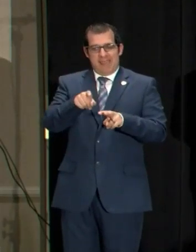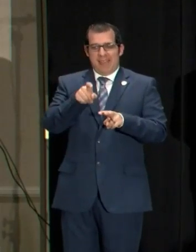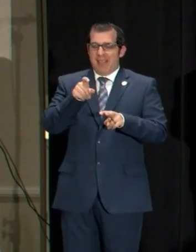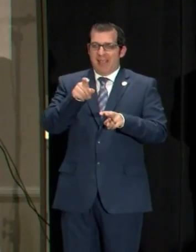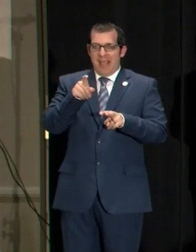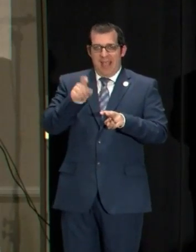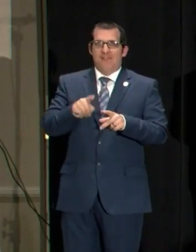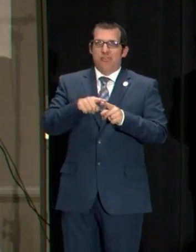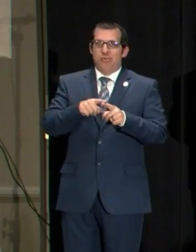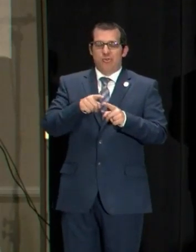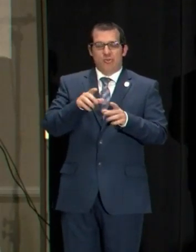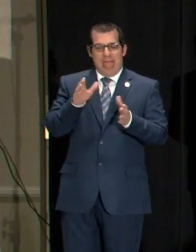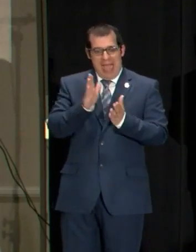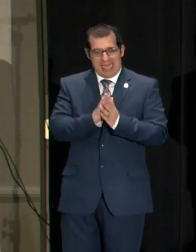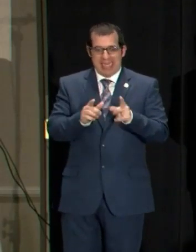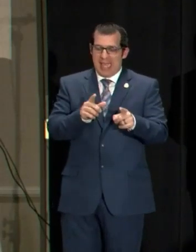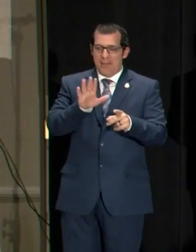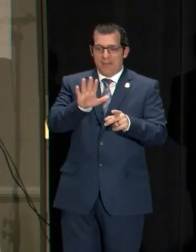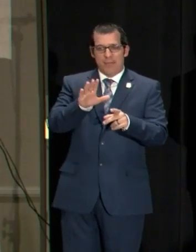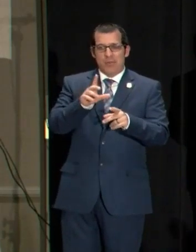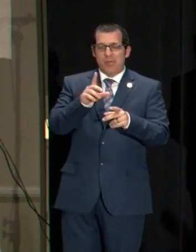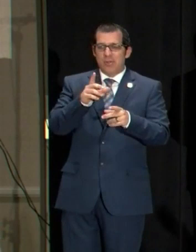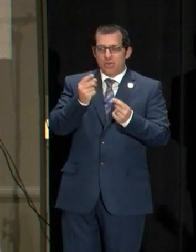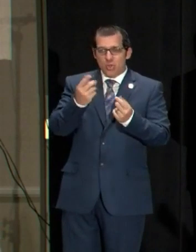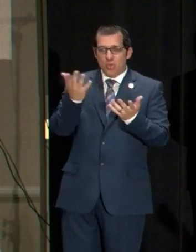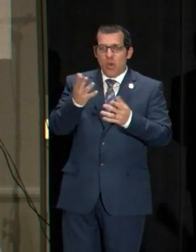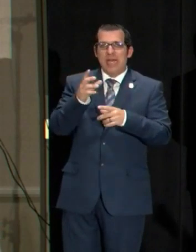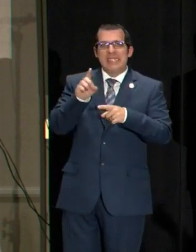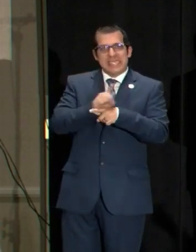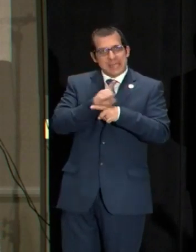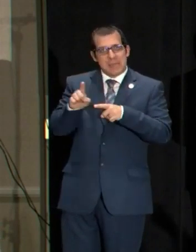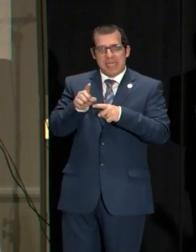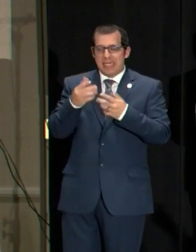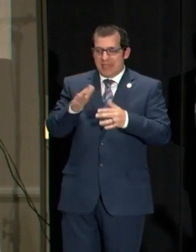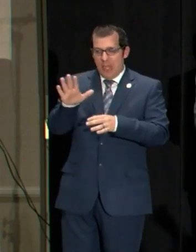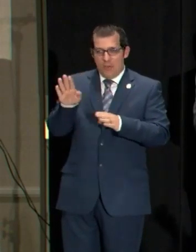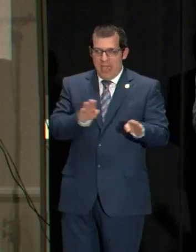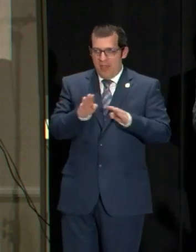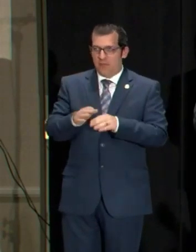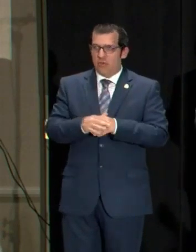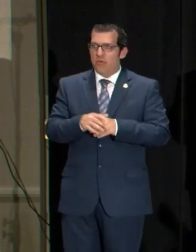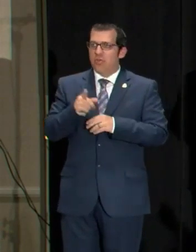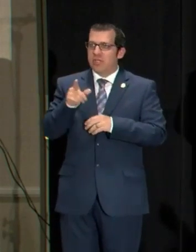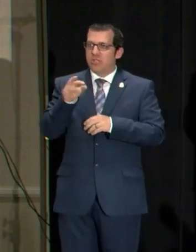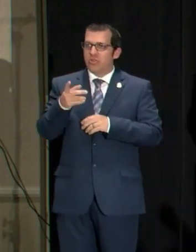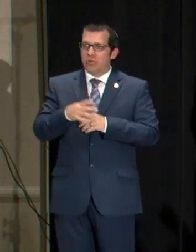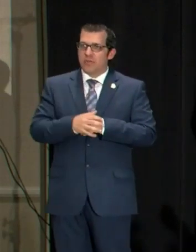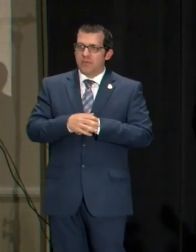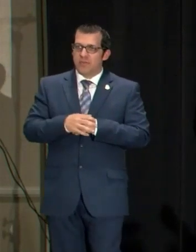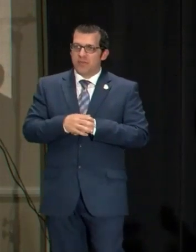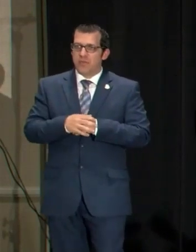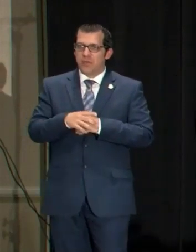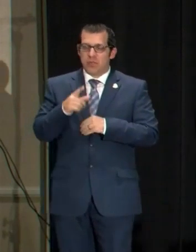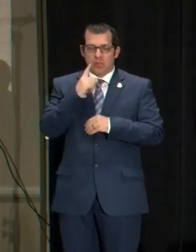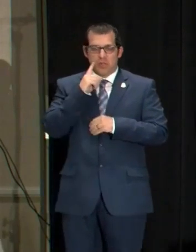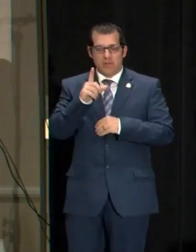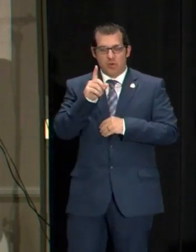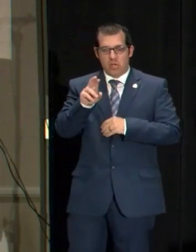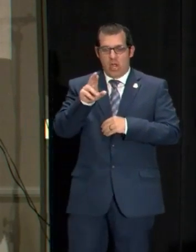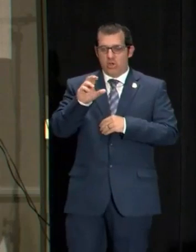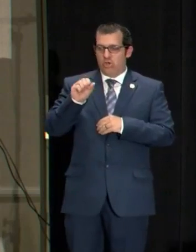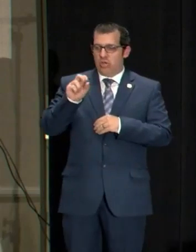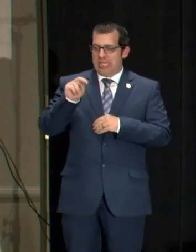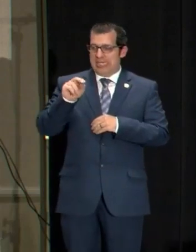for teenagers, and that is to be very disciplined in terms of behavior. Yes, sir. This is a question for Dr. Nate